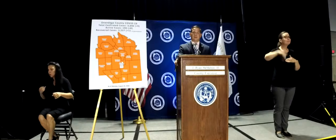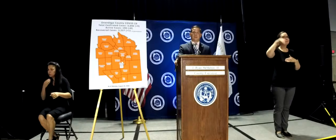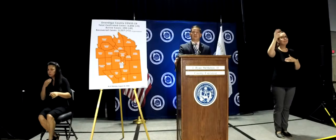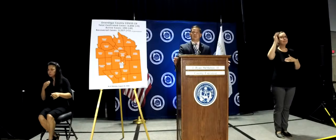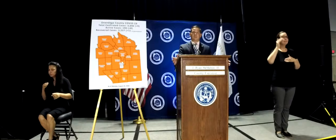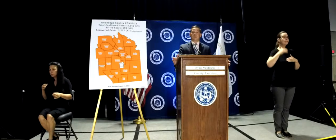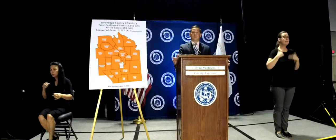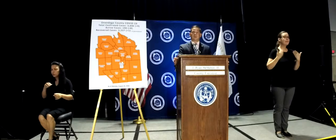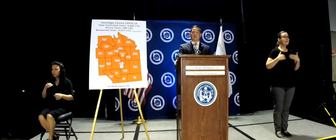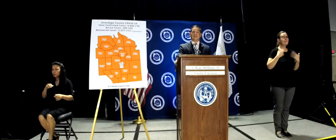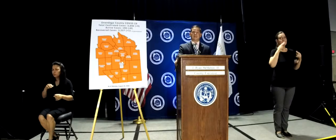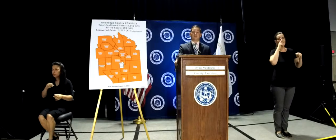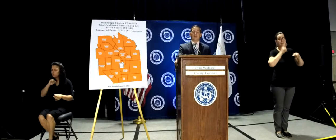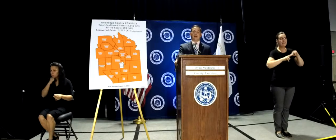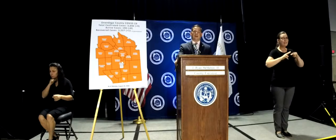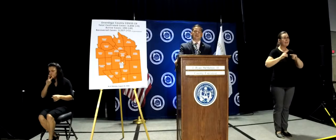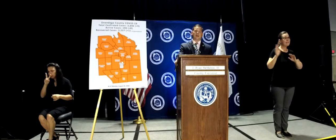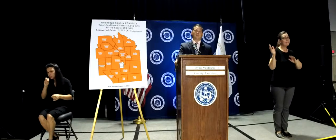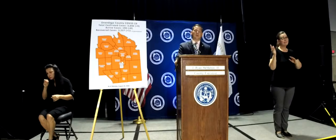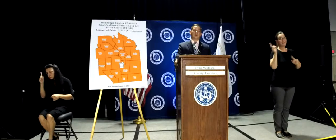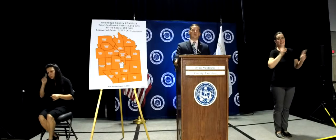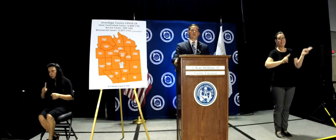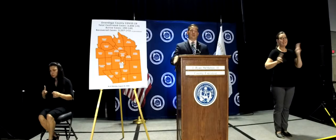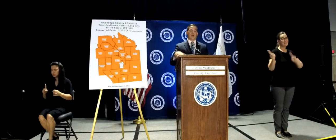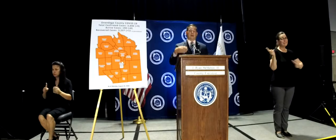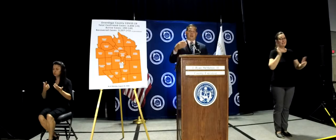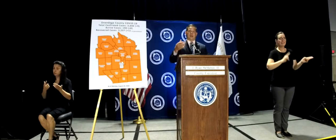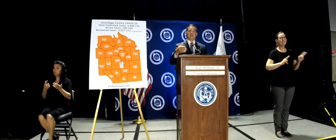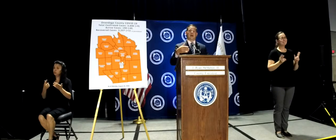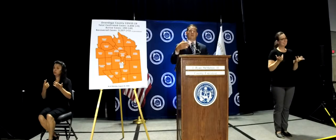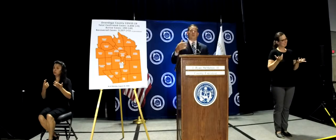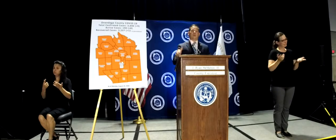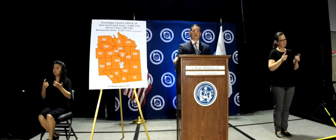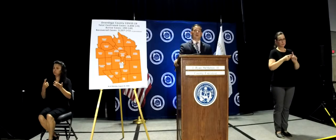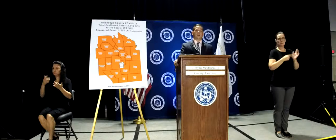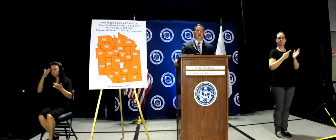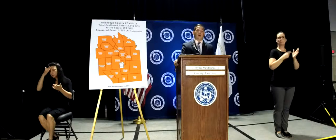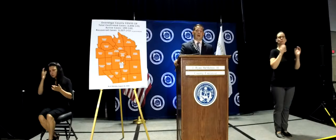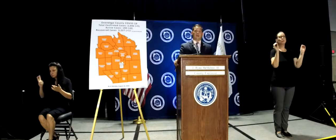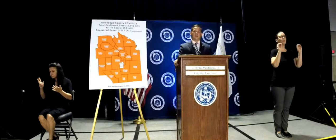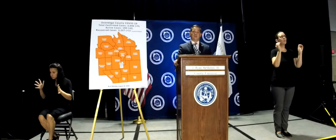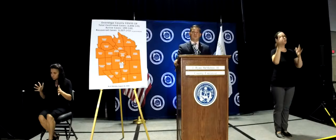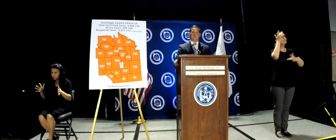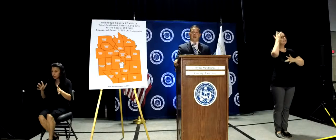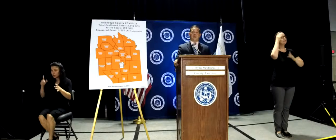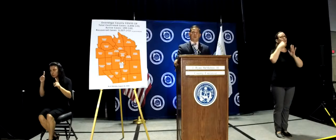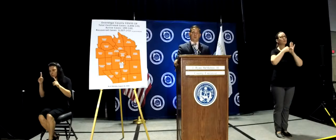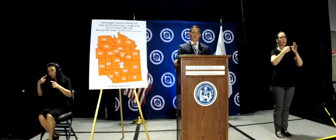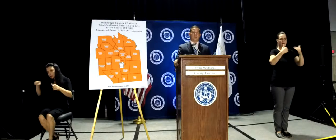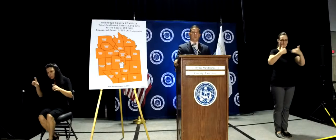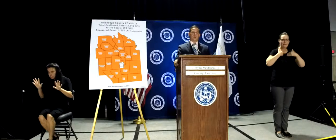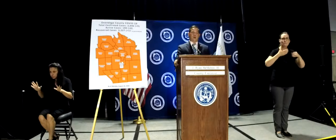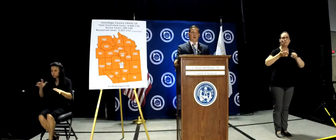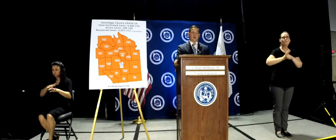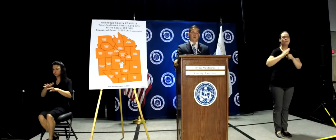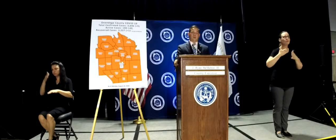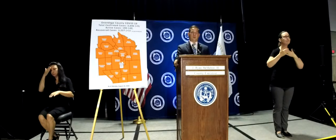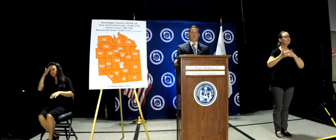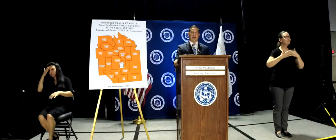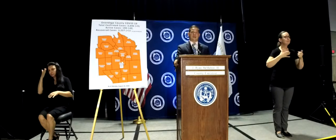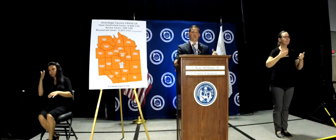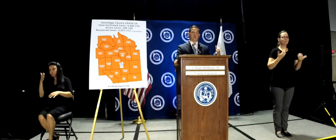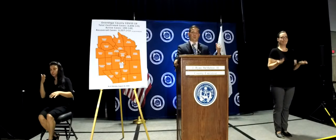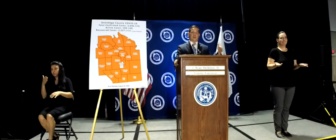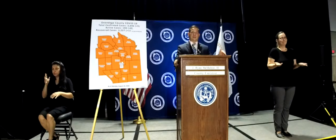get symptoms, and they're asymptomatic at times. So trying to catch that moving in, I think there's value in doing